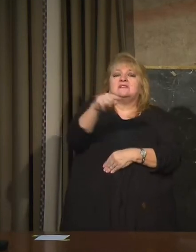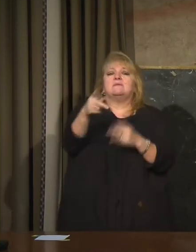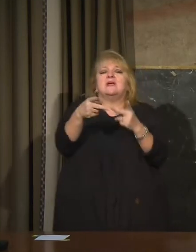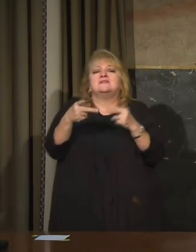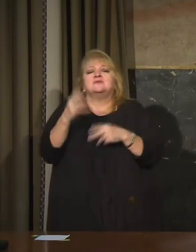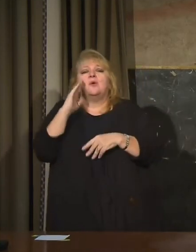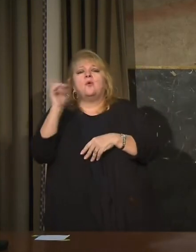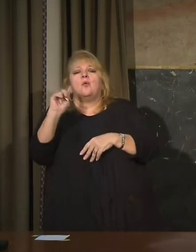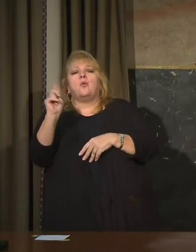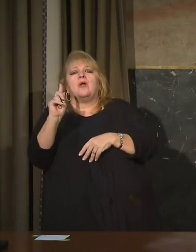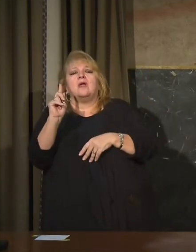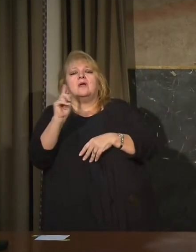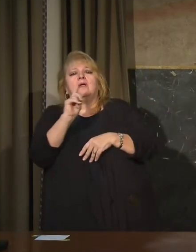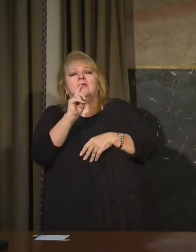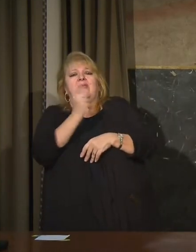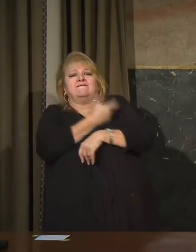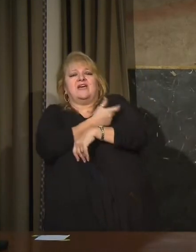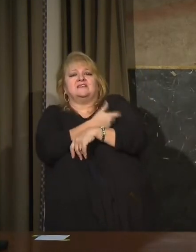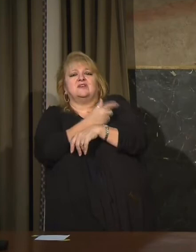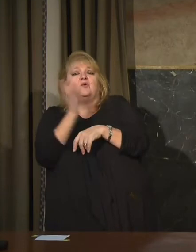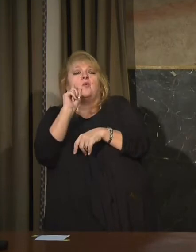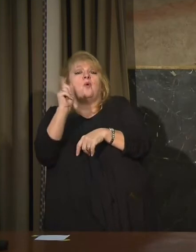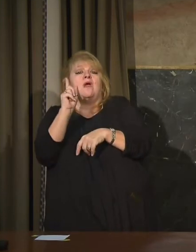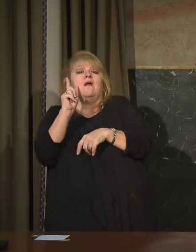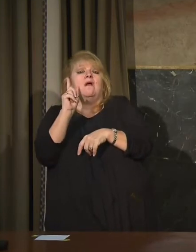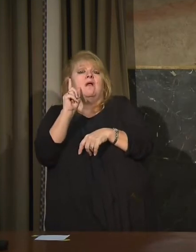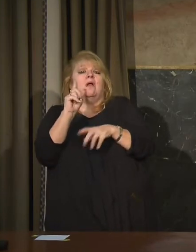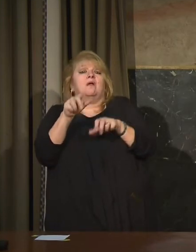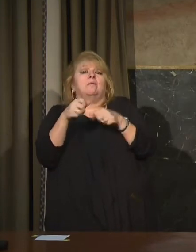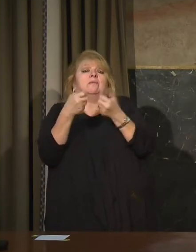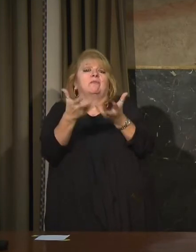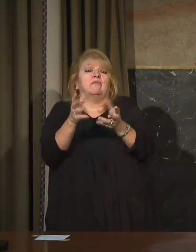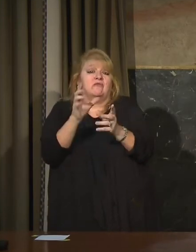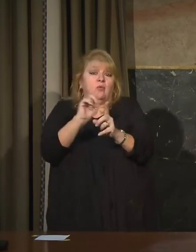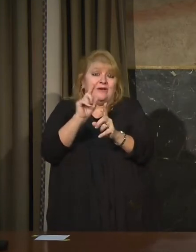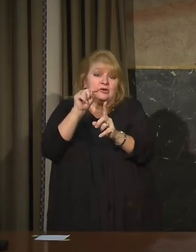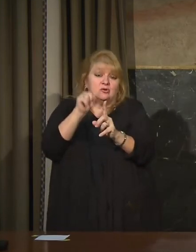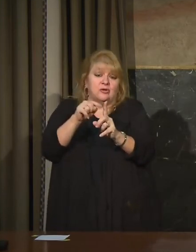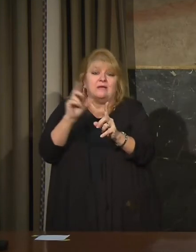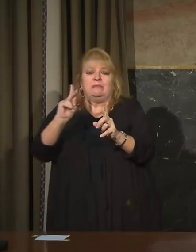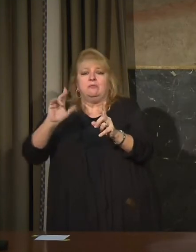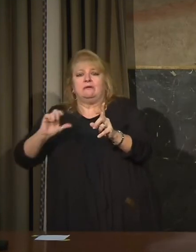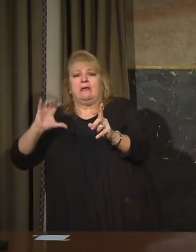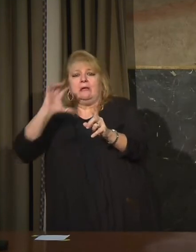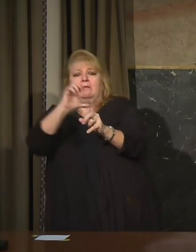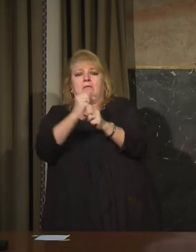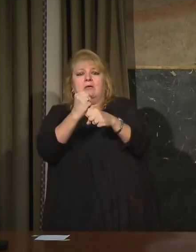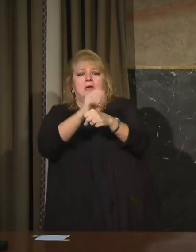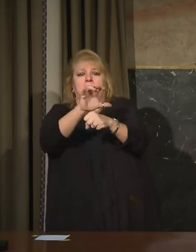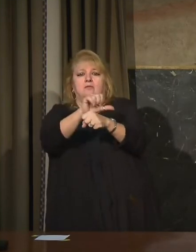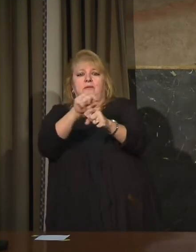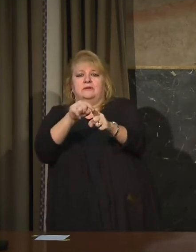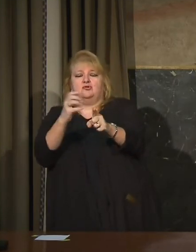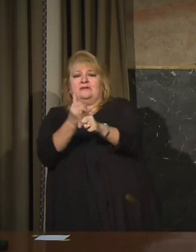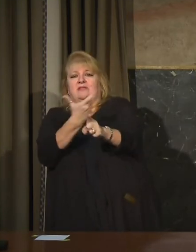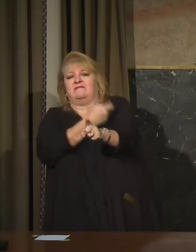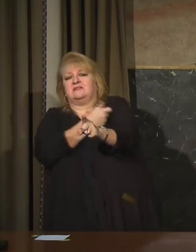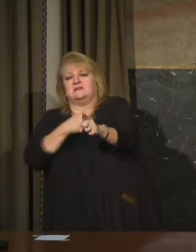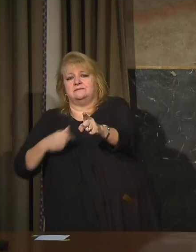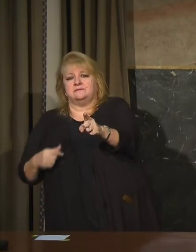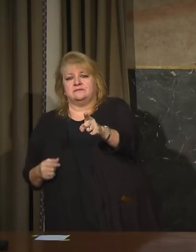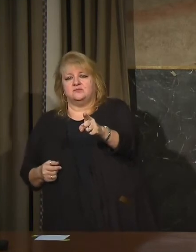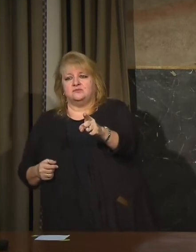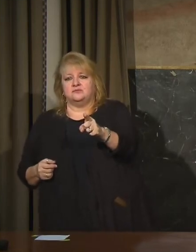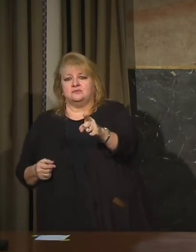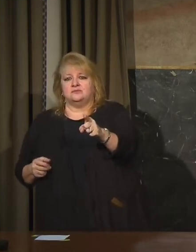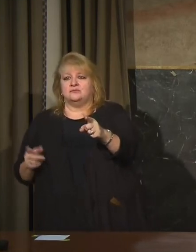where the vaccine is going to be and where they can call and try to get an appointment. And you know, you can gather